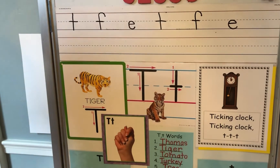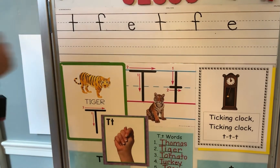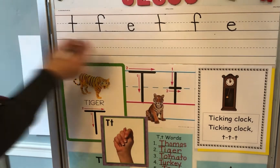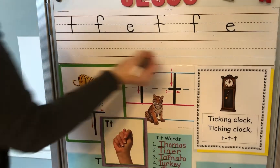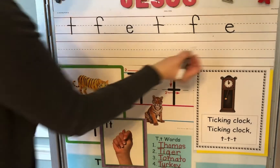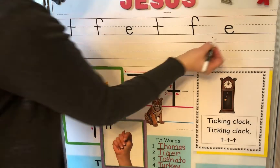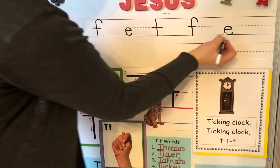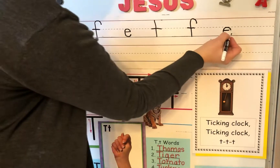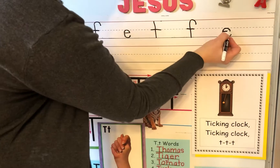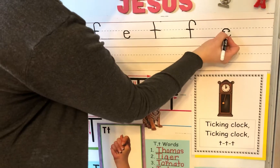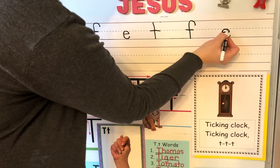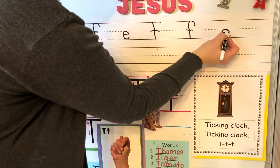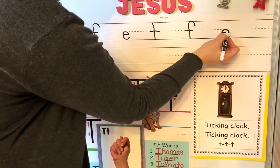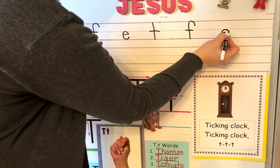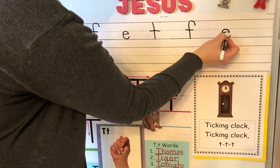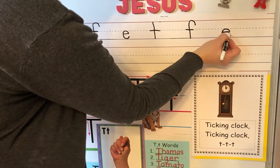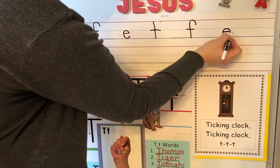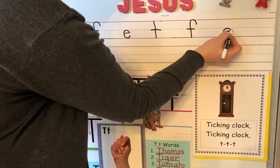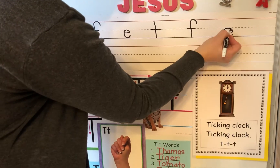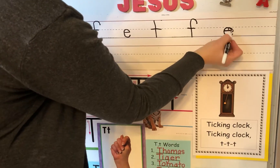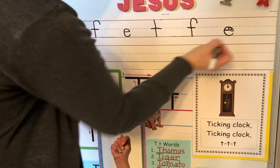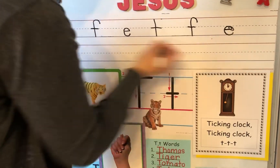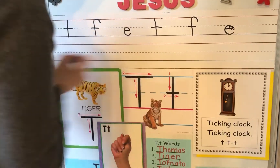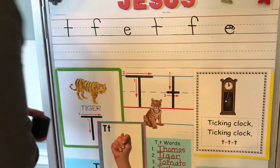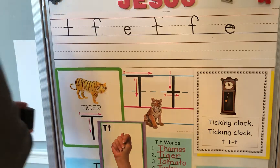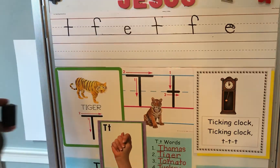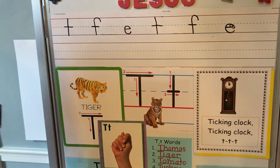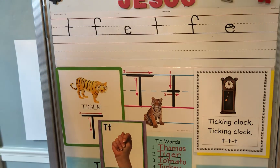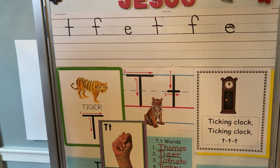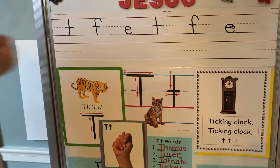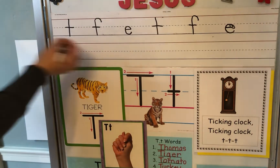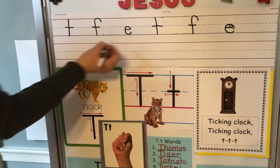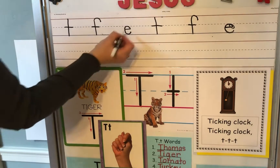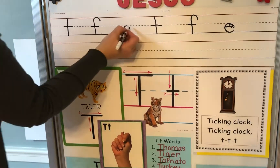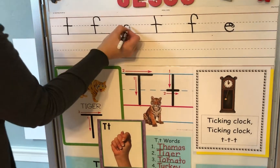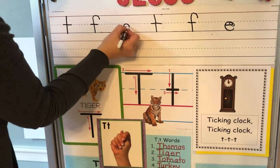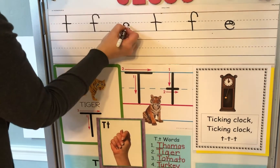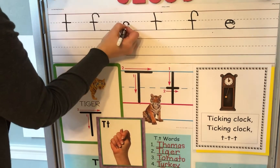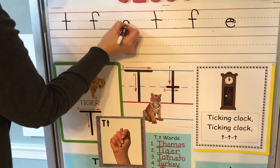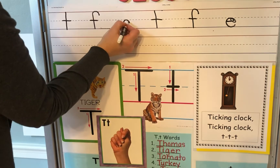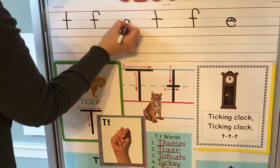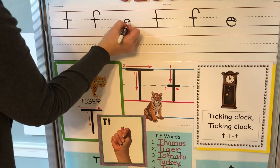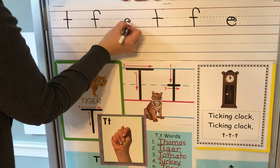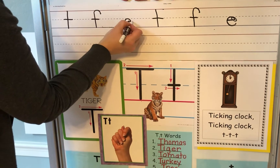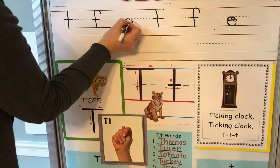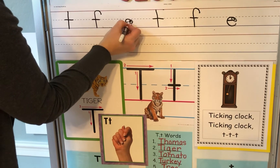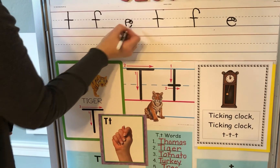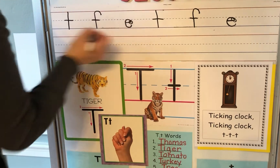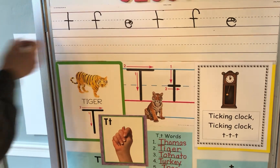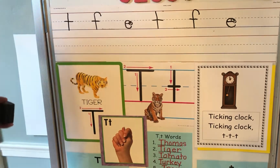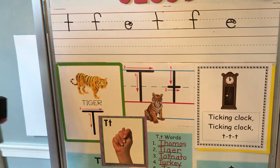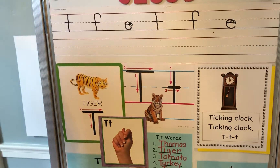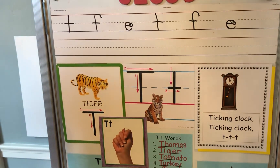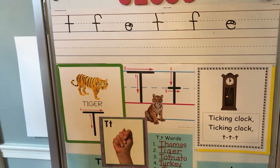Does your E have a corner, friends? I hope so. Does your E have a corner? Very